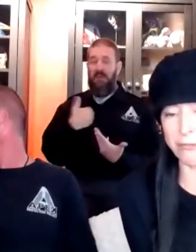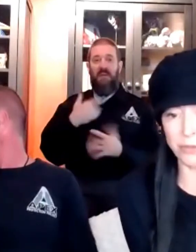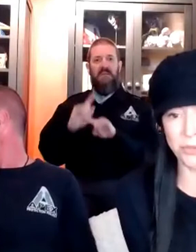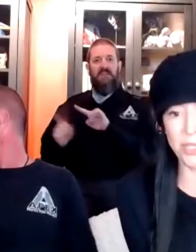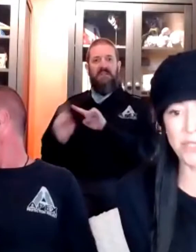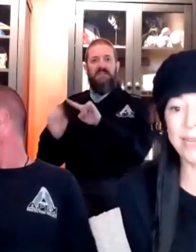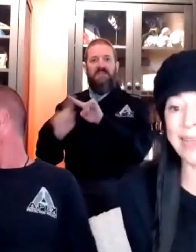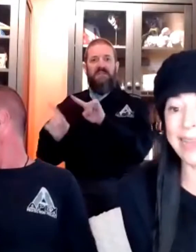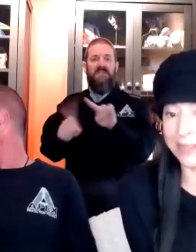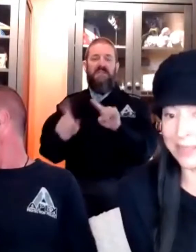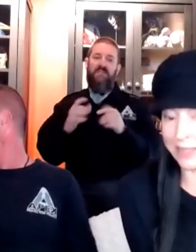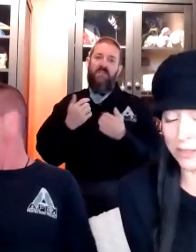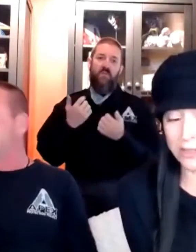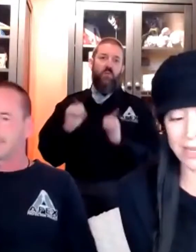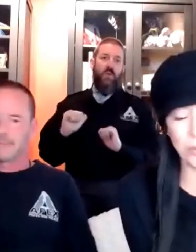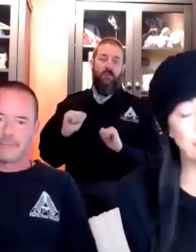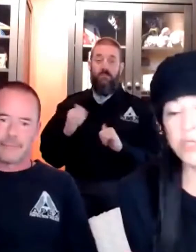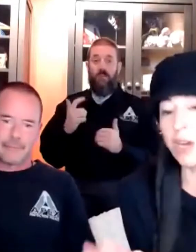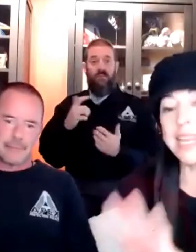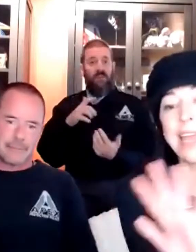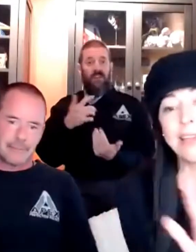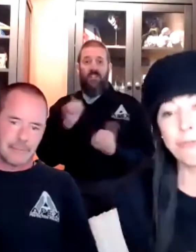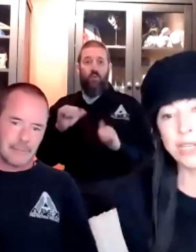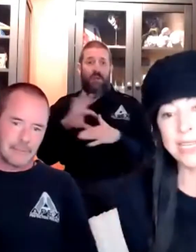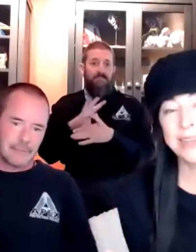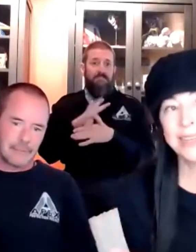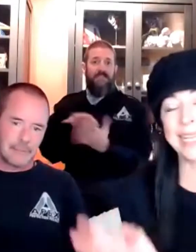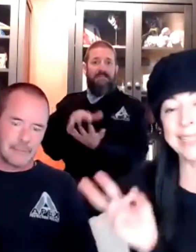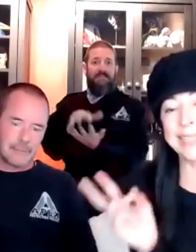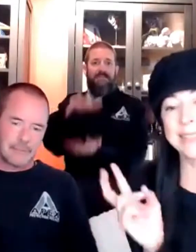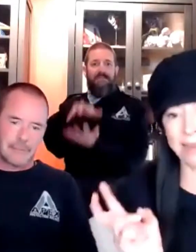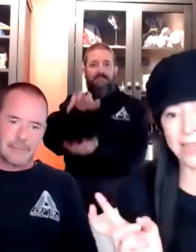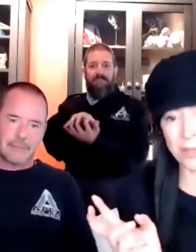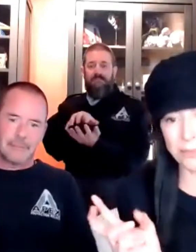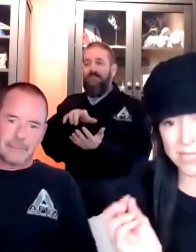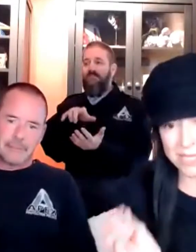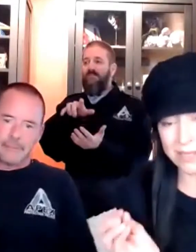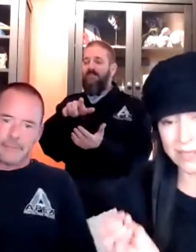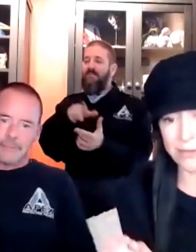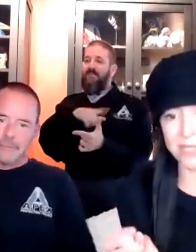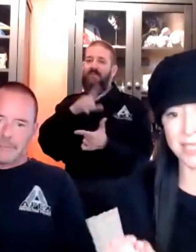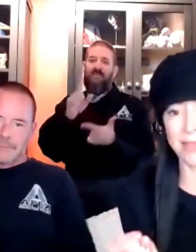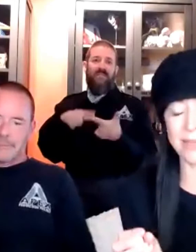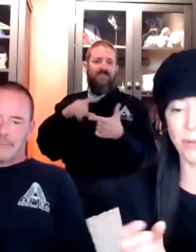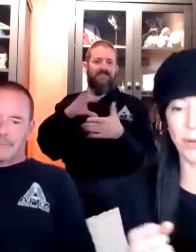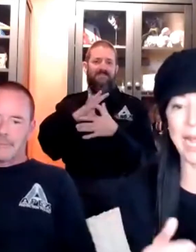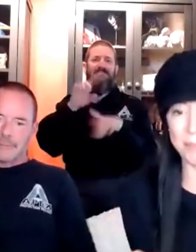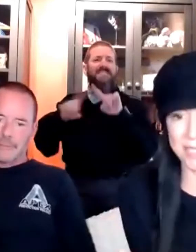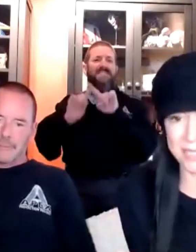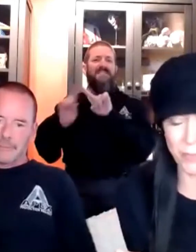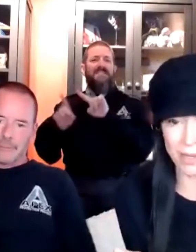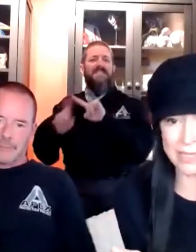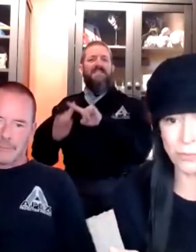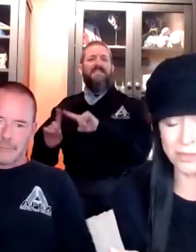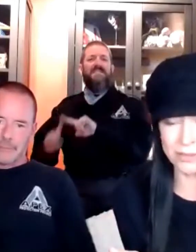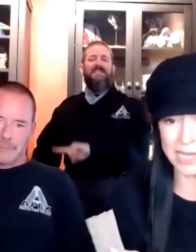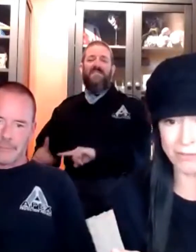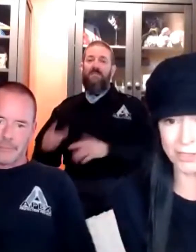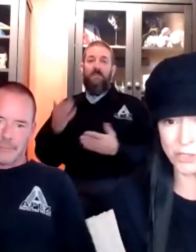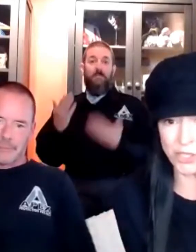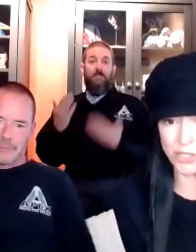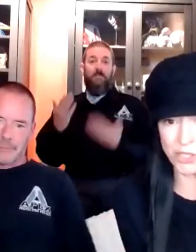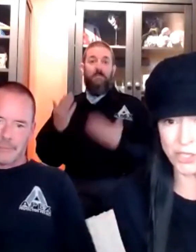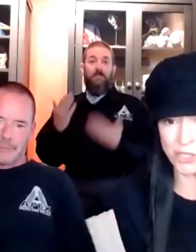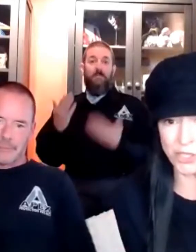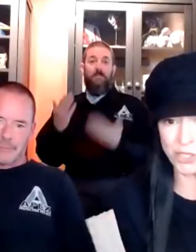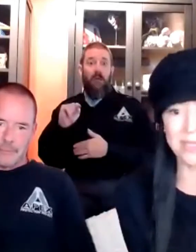interesting foods. We tried alligator. We tried every exotic meat under the sun that perhaps his body wouldn't have an